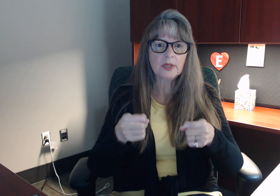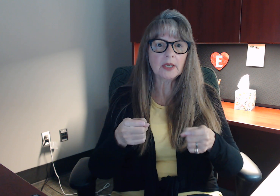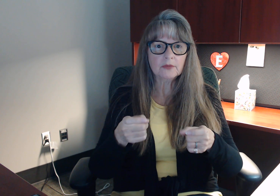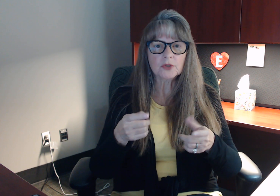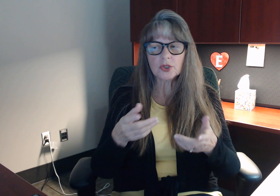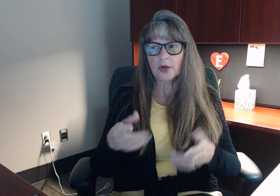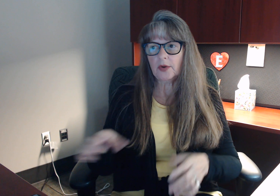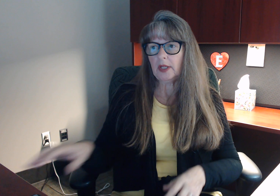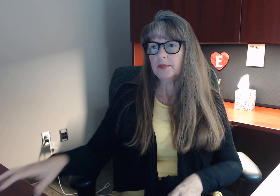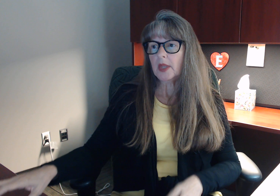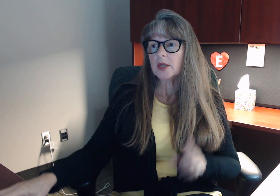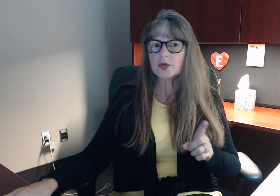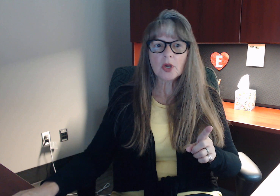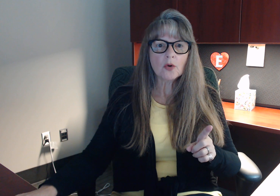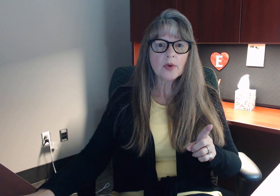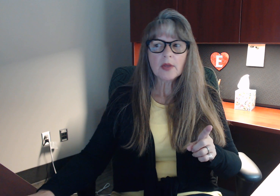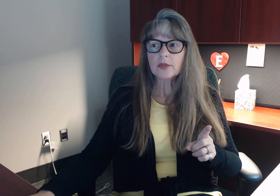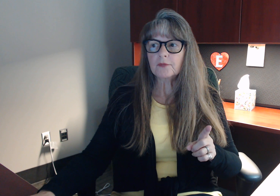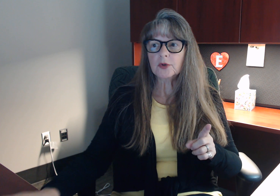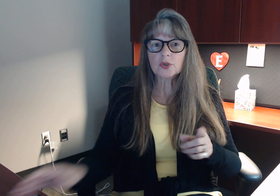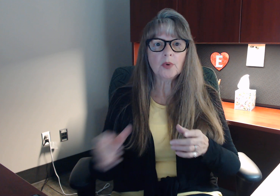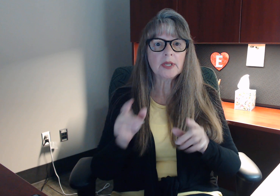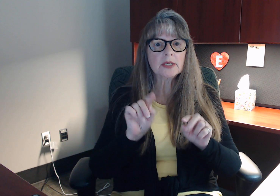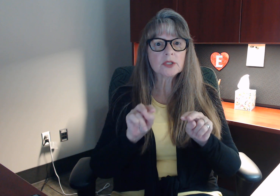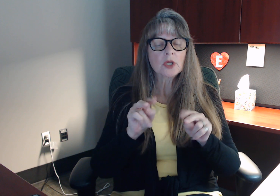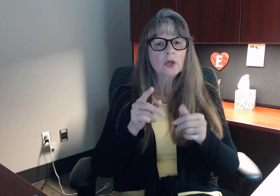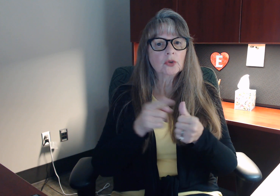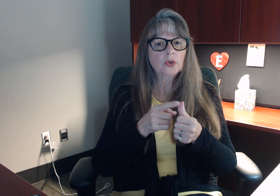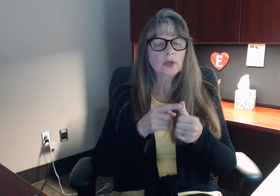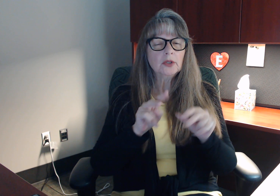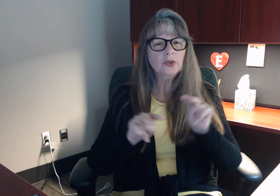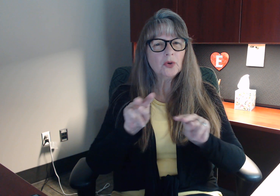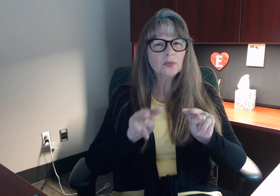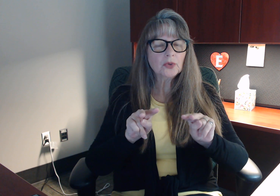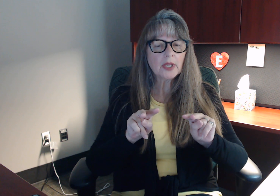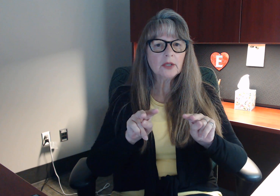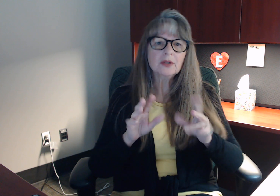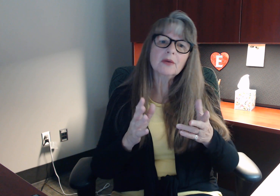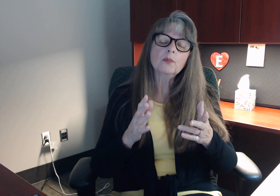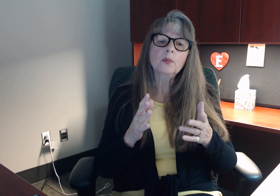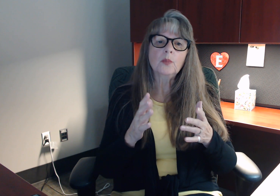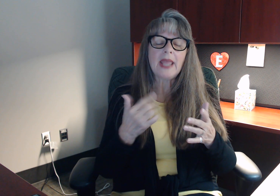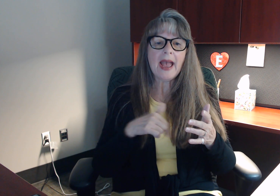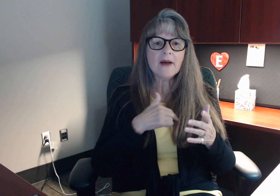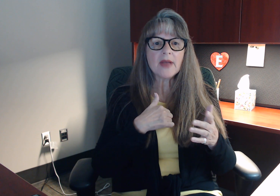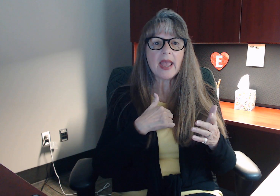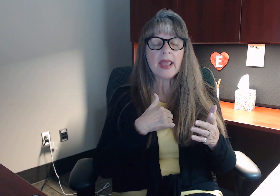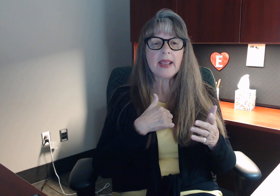give to charity. So the first one is look at, we have a